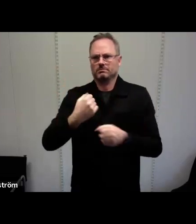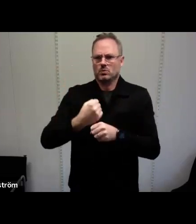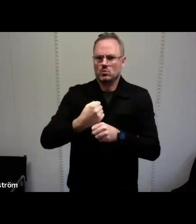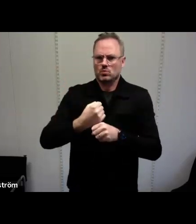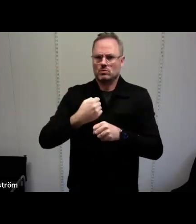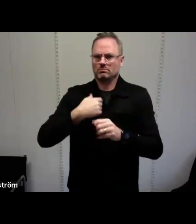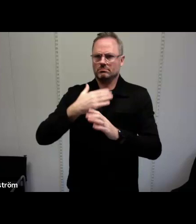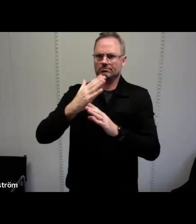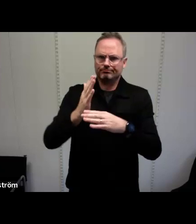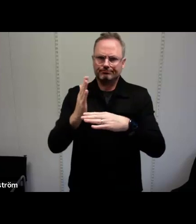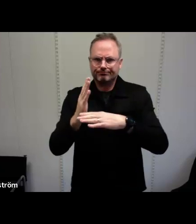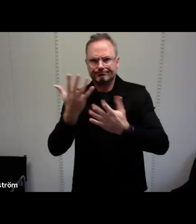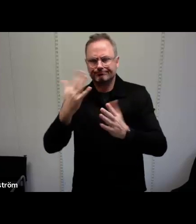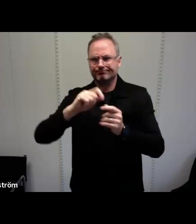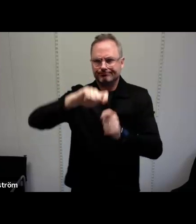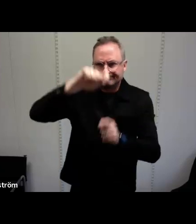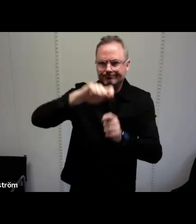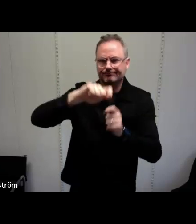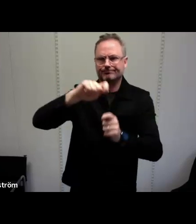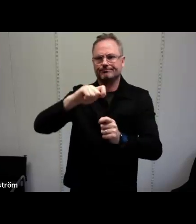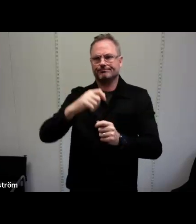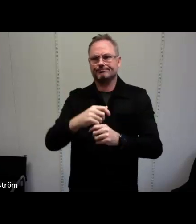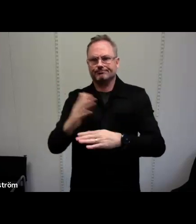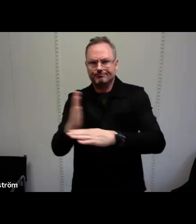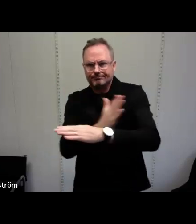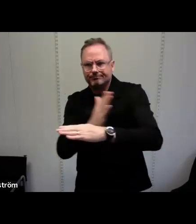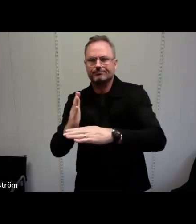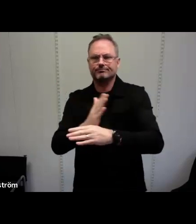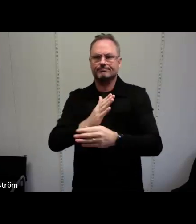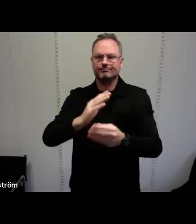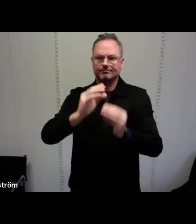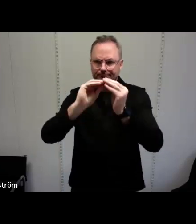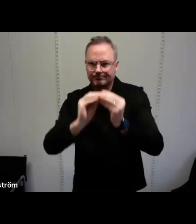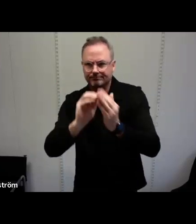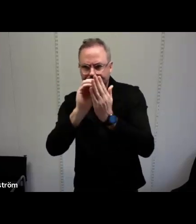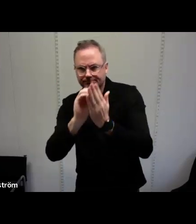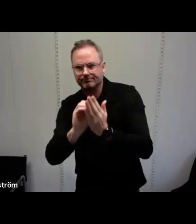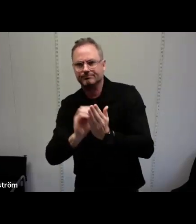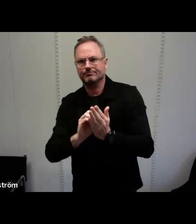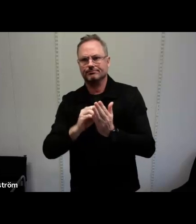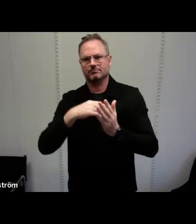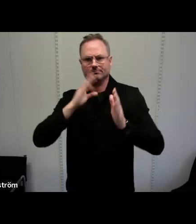presentation will be really about what our process has been, how we do our